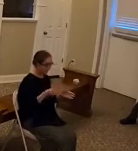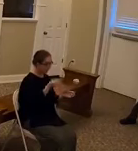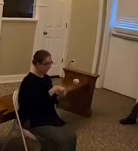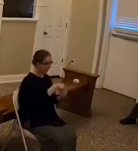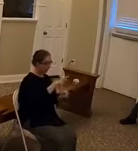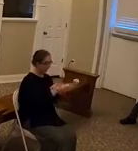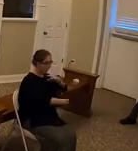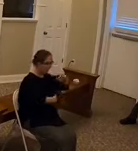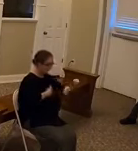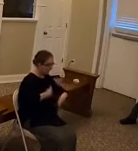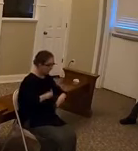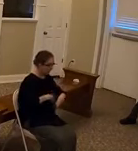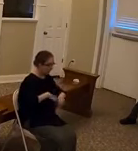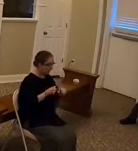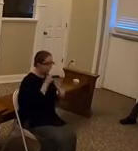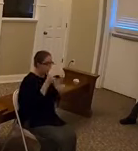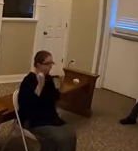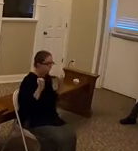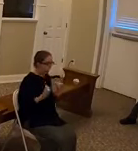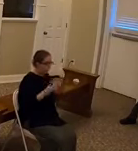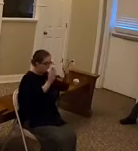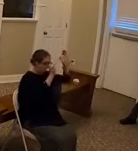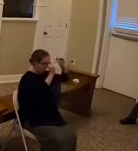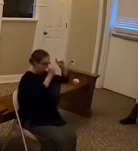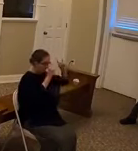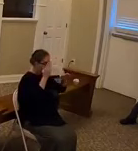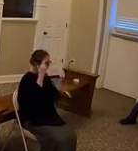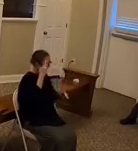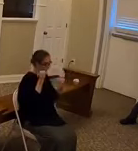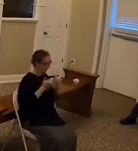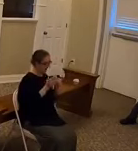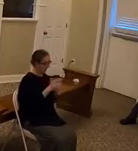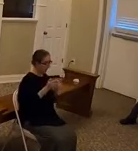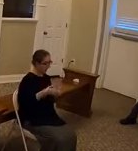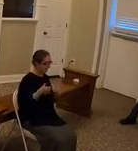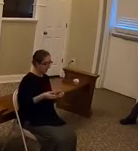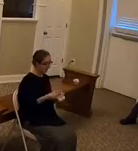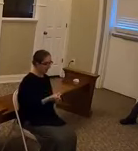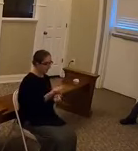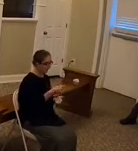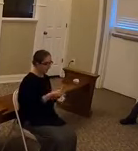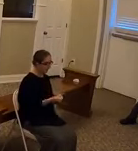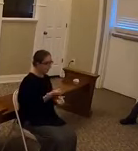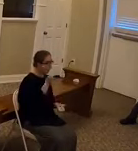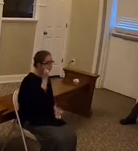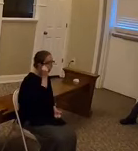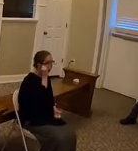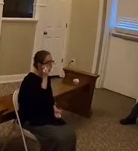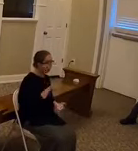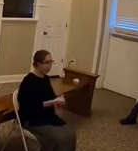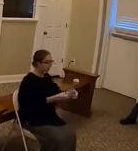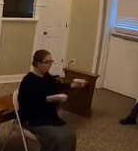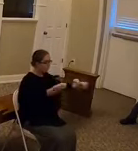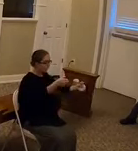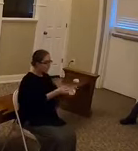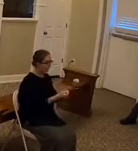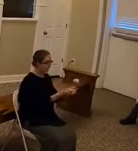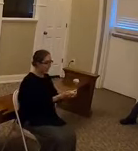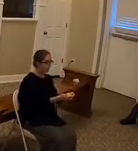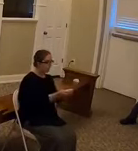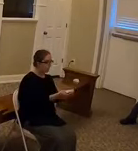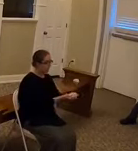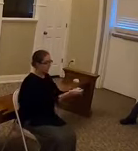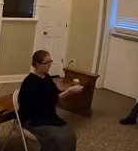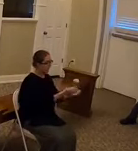this world. And they don't have a hope. Oh, they think they've got everything. They just bought new houses and new cars and new boats,